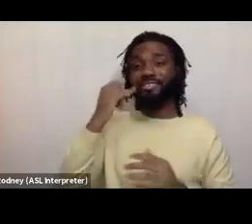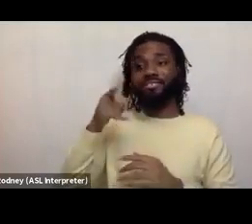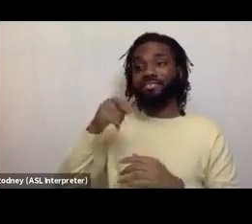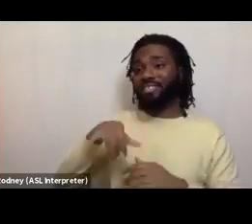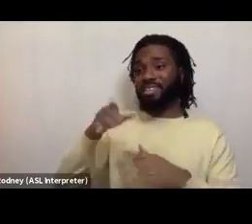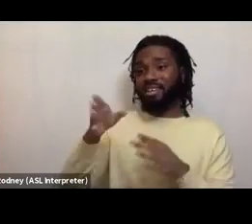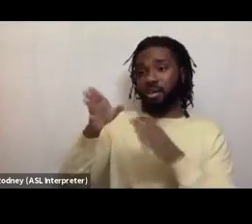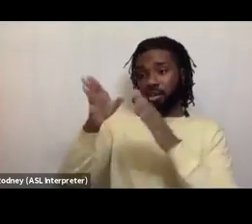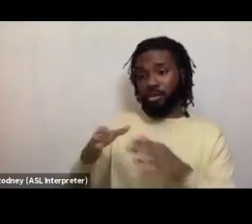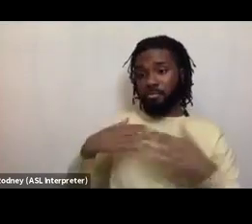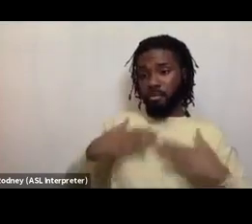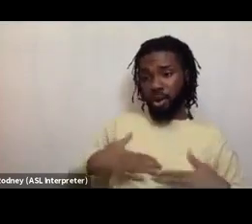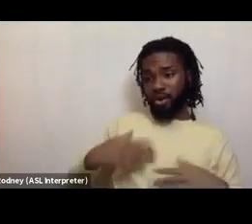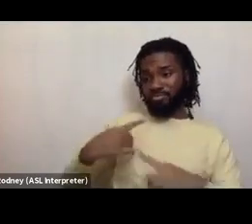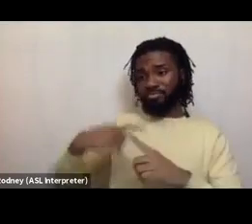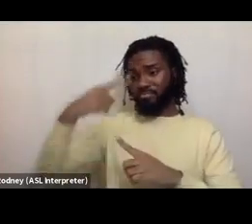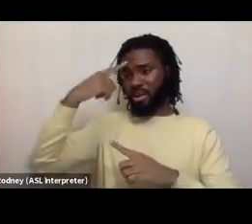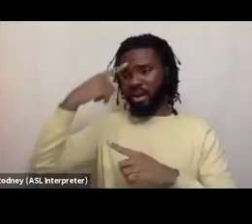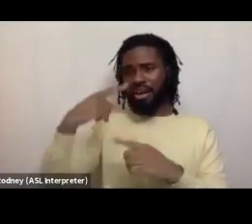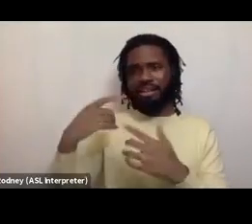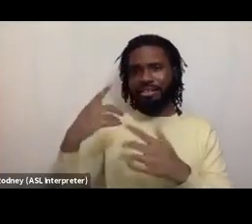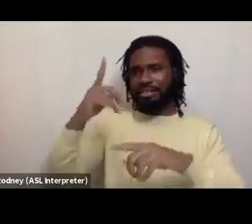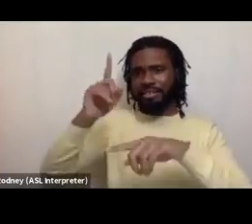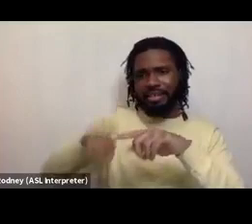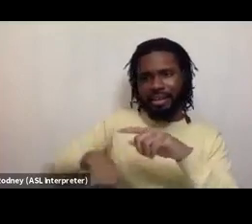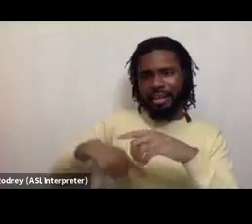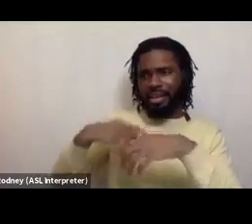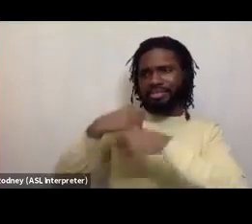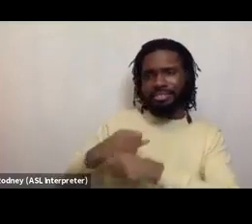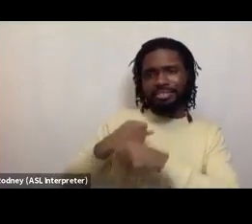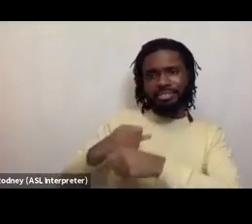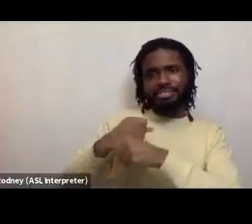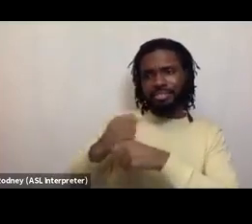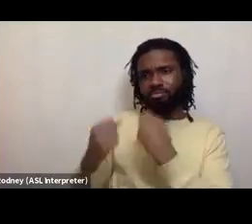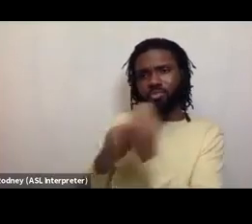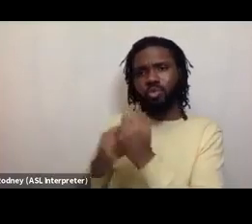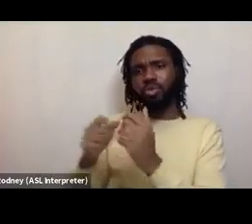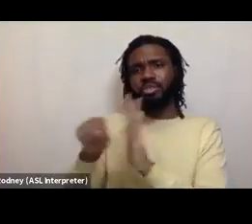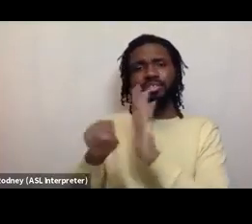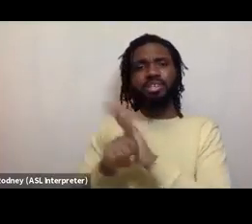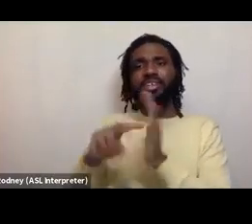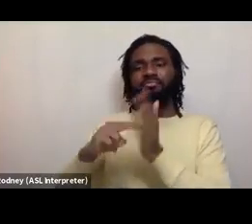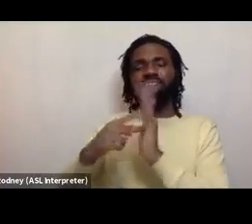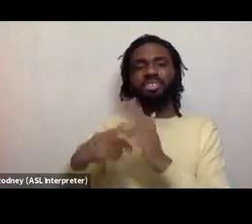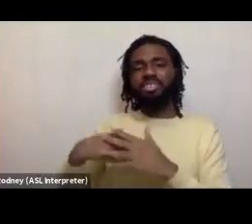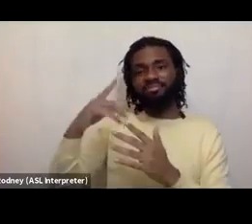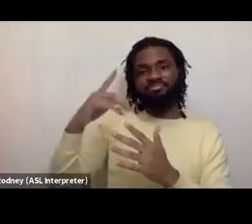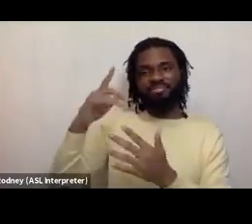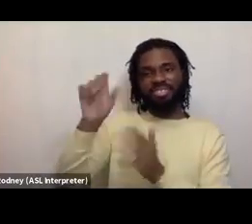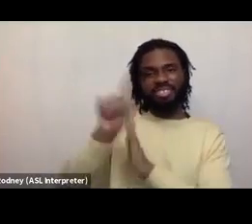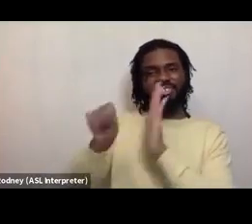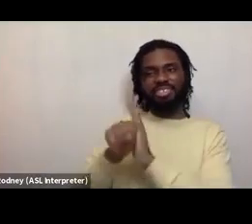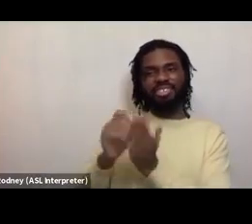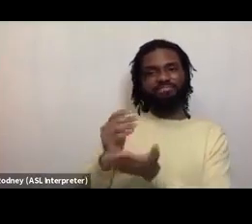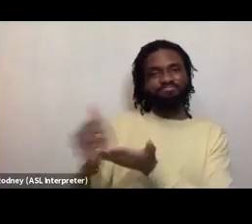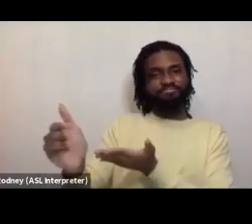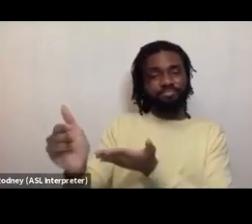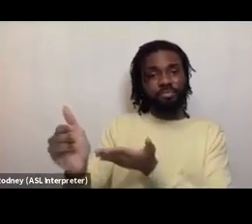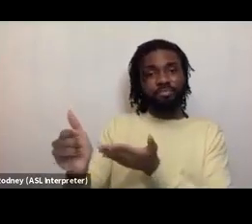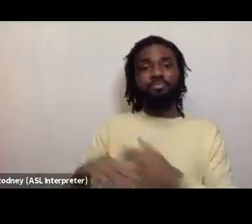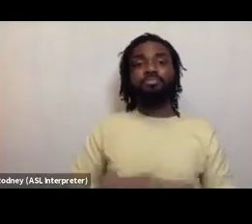is a body mind that is disposable to the state. And in addition to that, when we think about